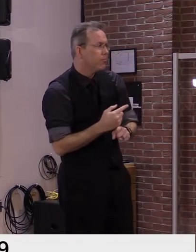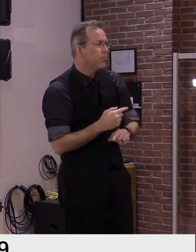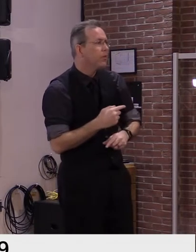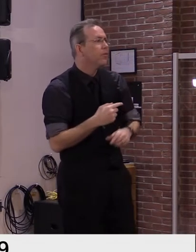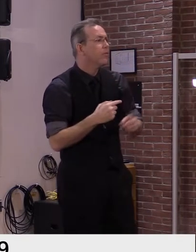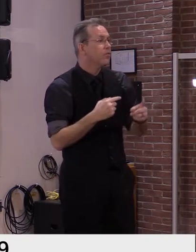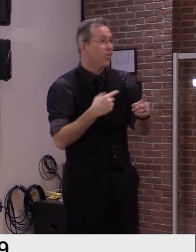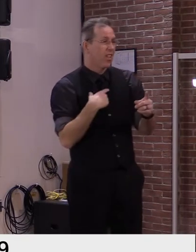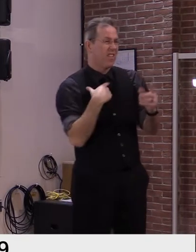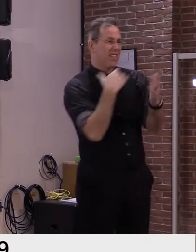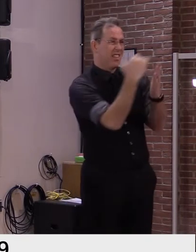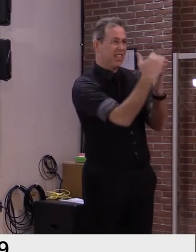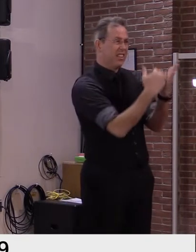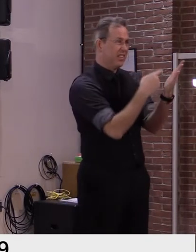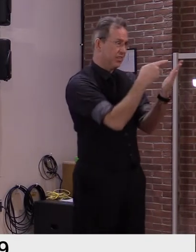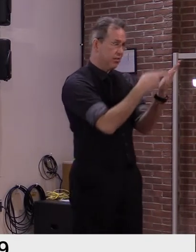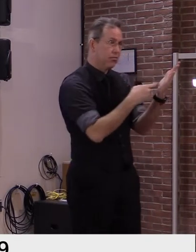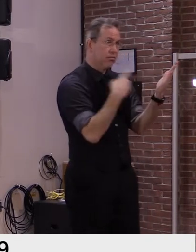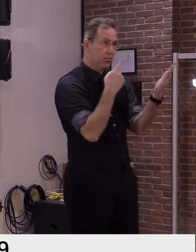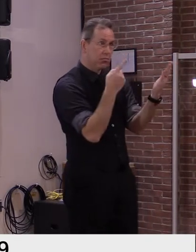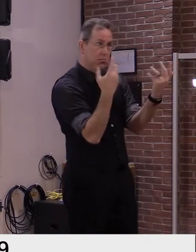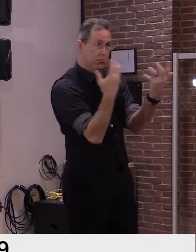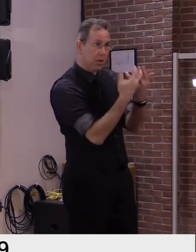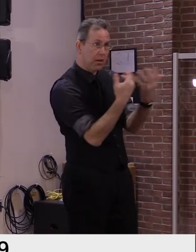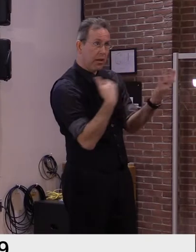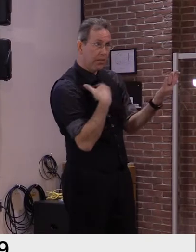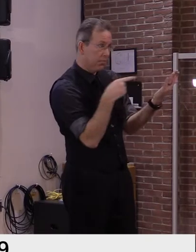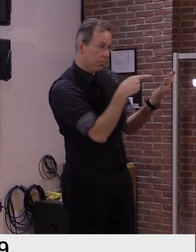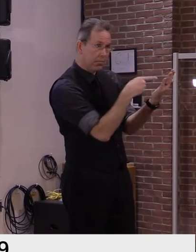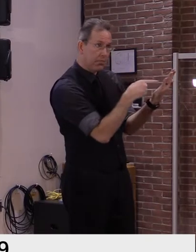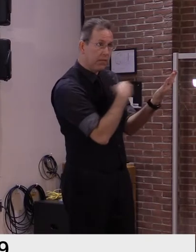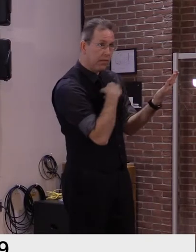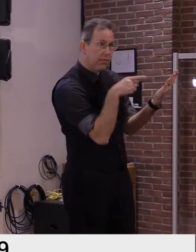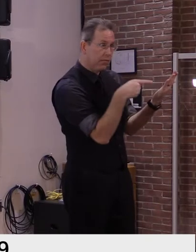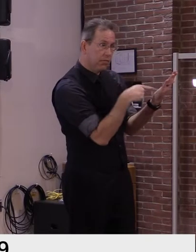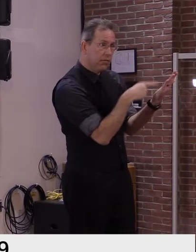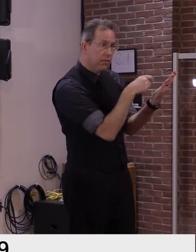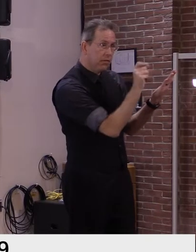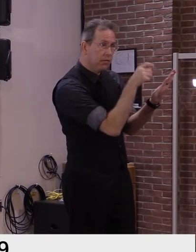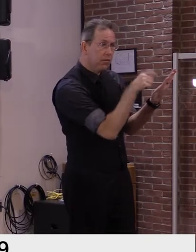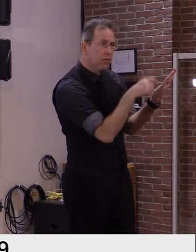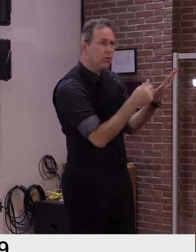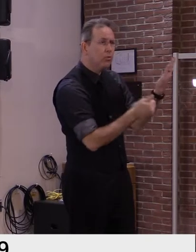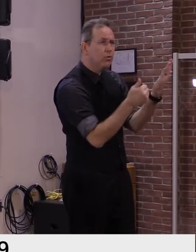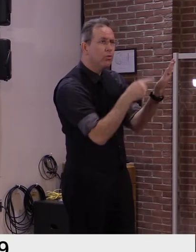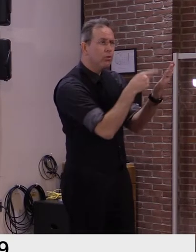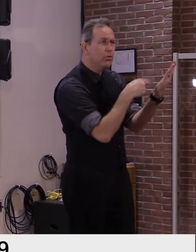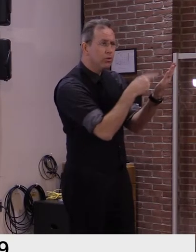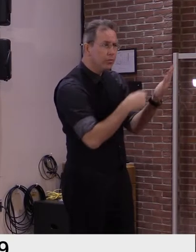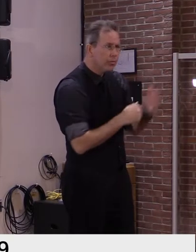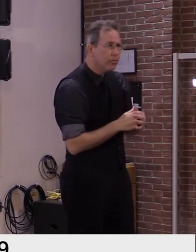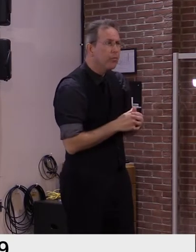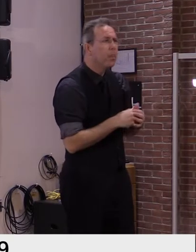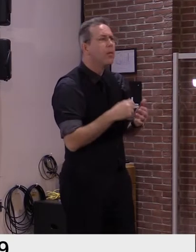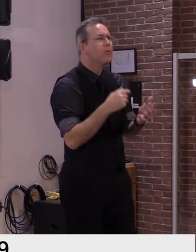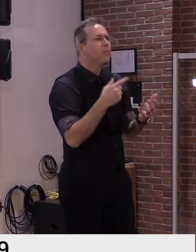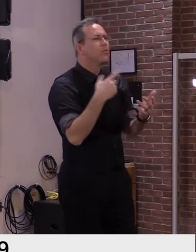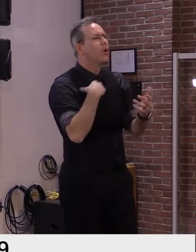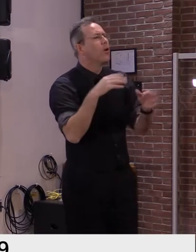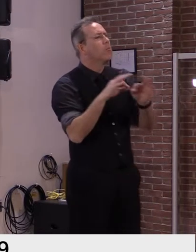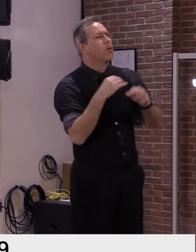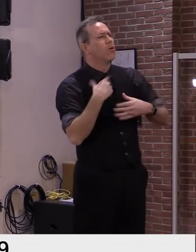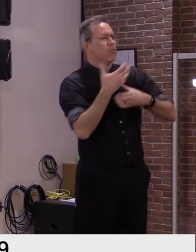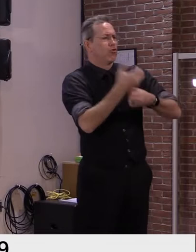you eligible for a vaccine. This will serve as self-certification. We trust you to work with